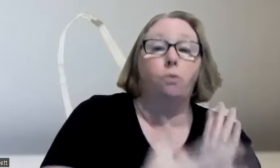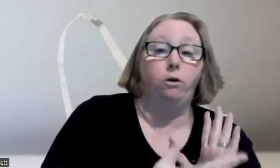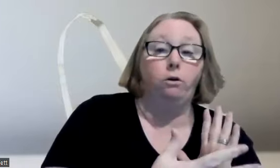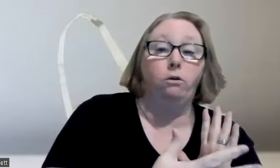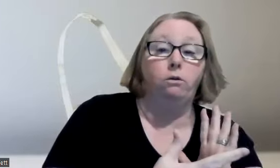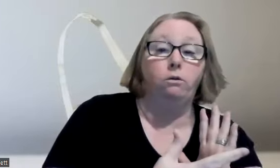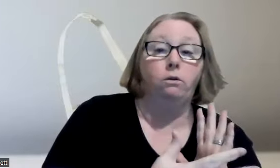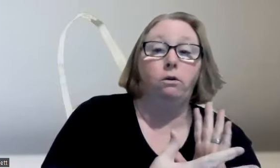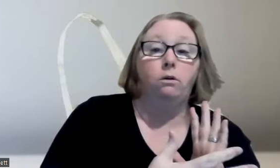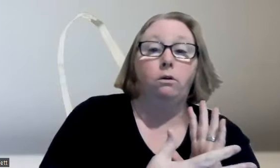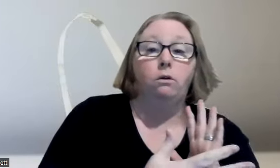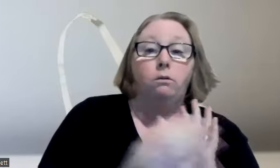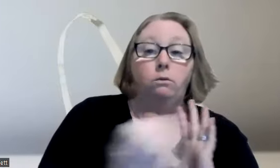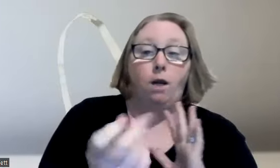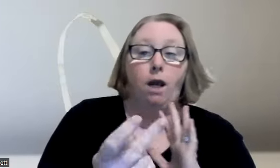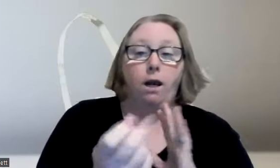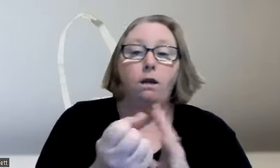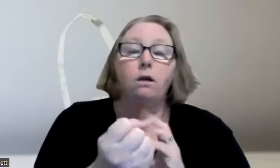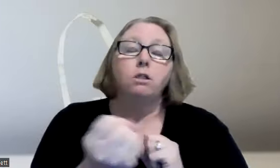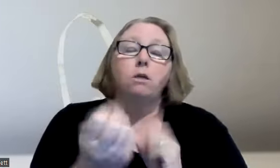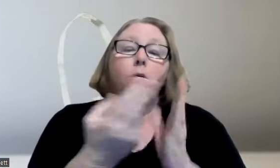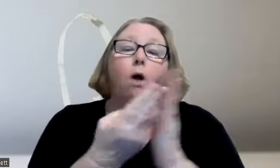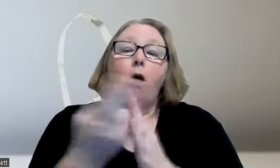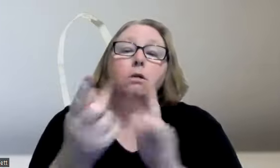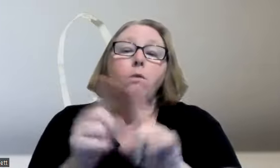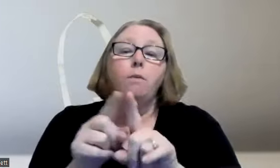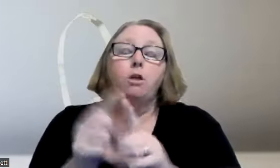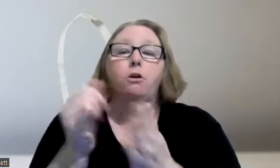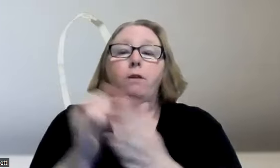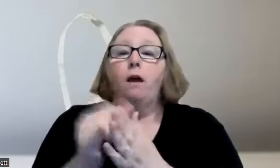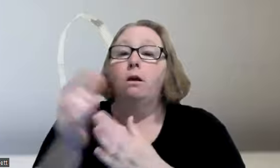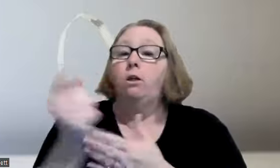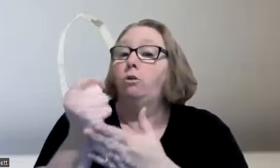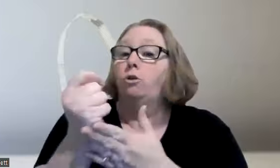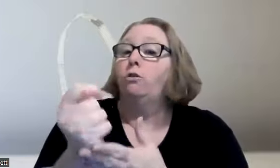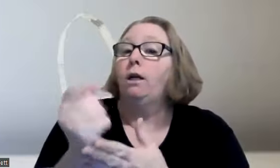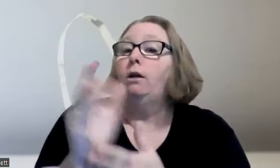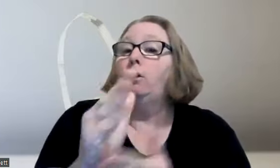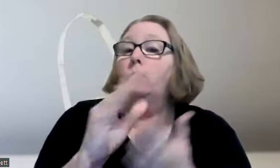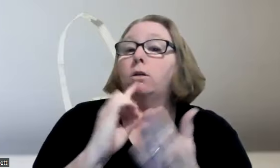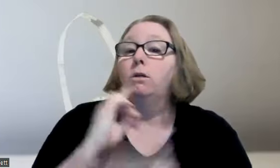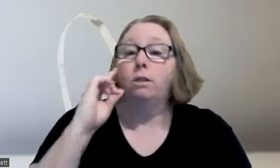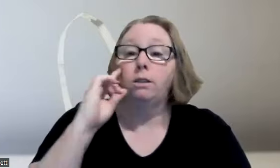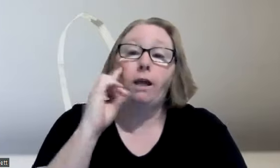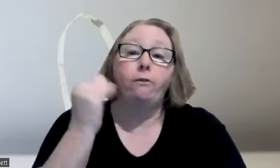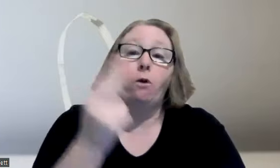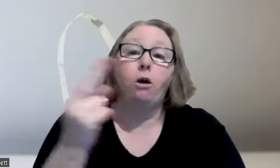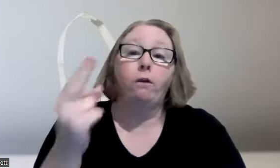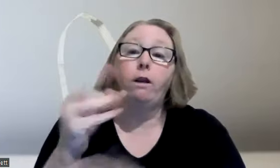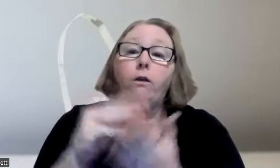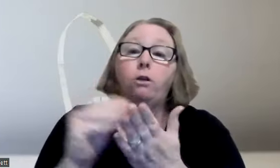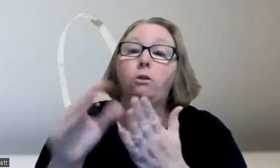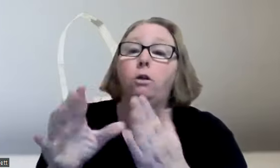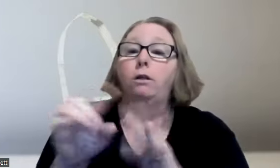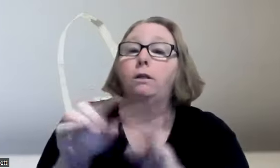interpreter. Okay, so we will also want to make sure that you treat your deaf or hard of hearing student the